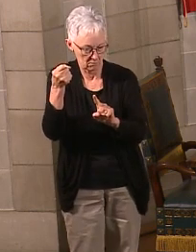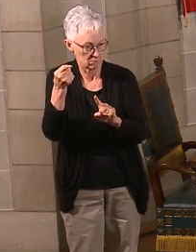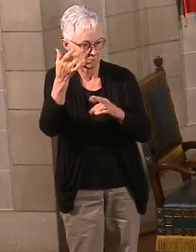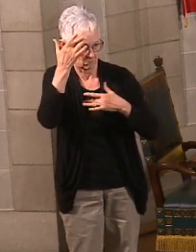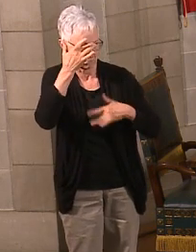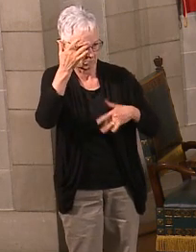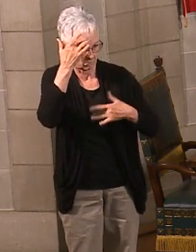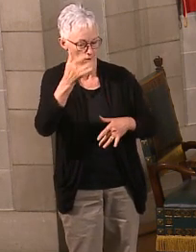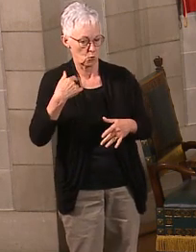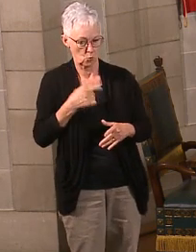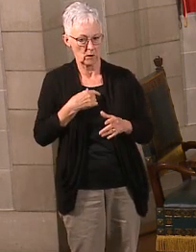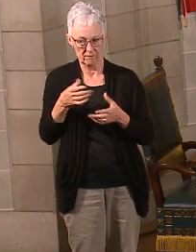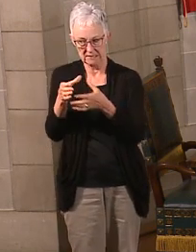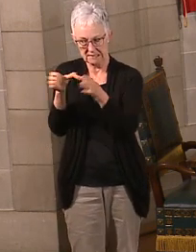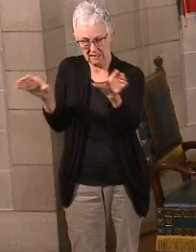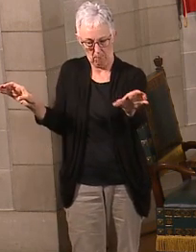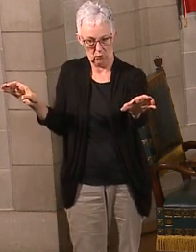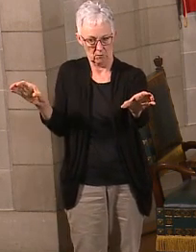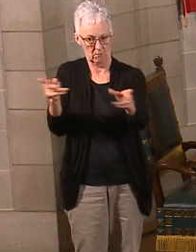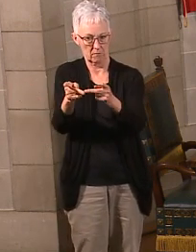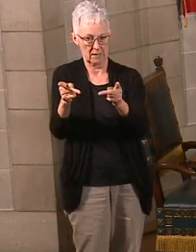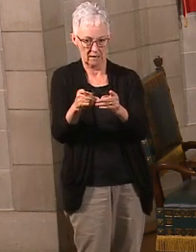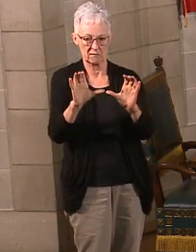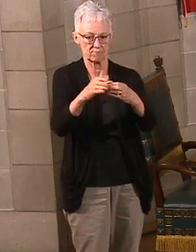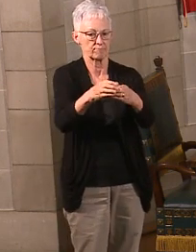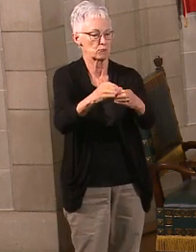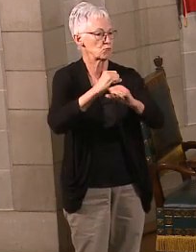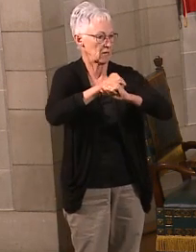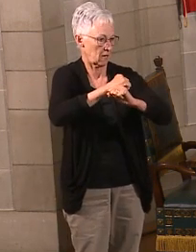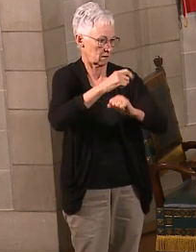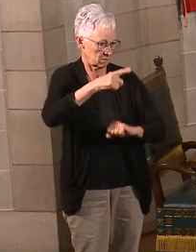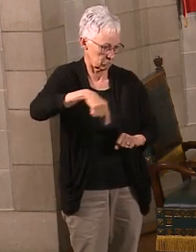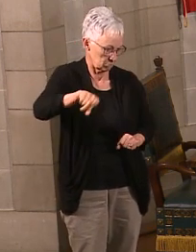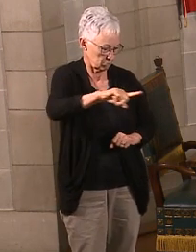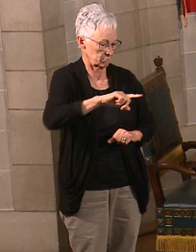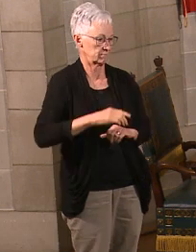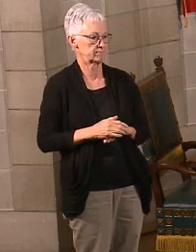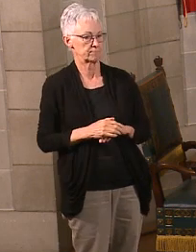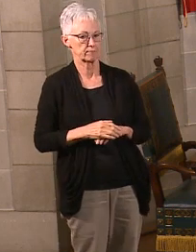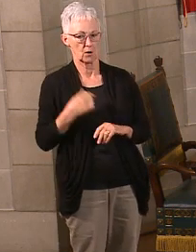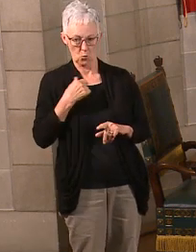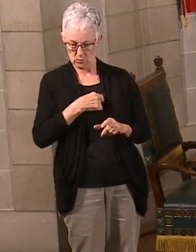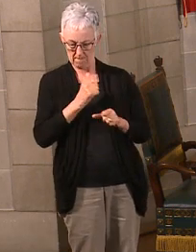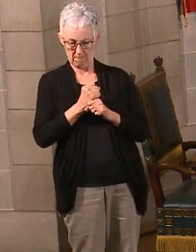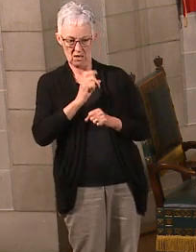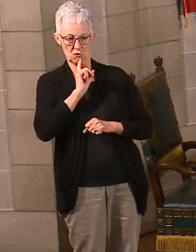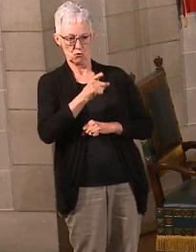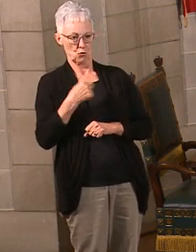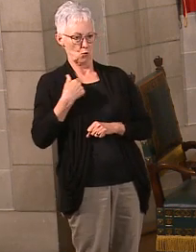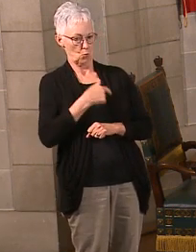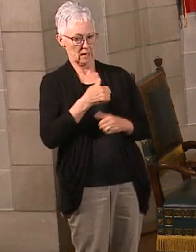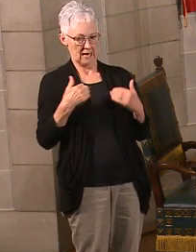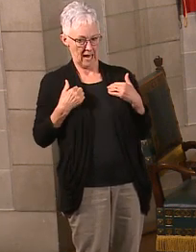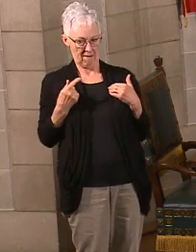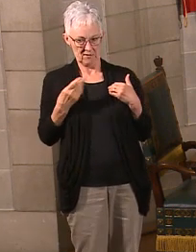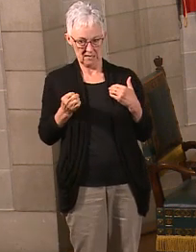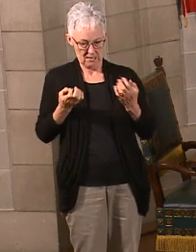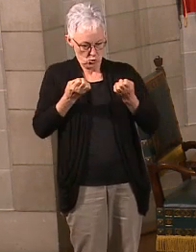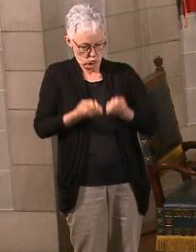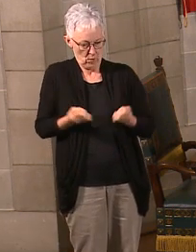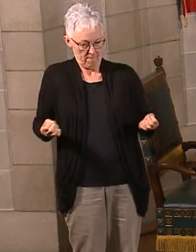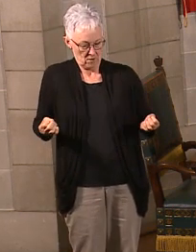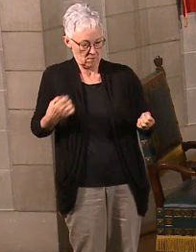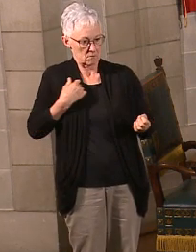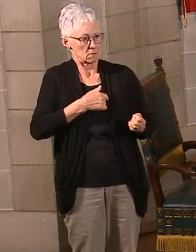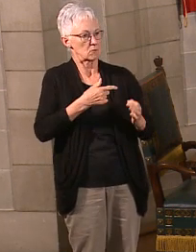NCCW. We've made sure that we have the personal protective equipment that everyone needs and have been able to continue to add to that. And at